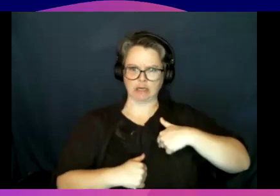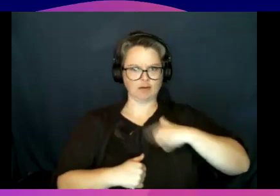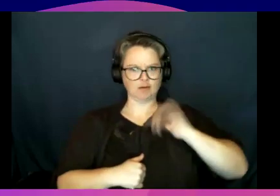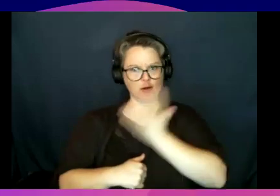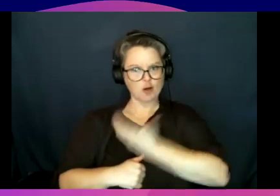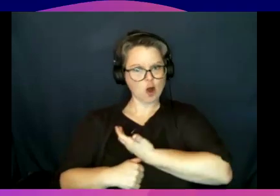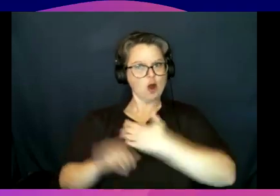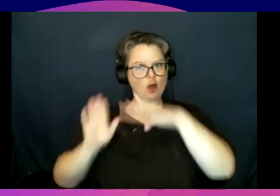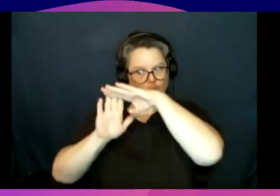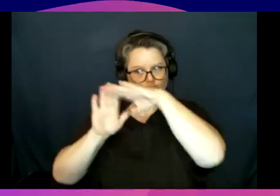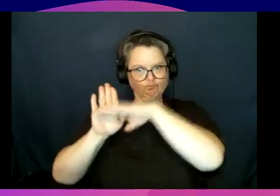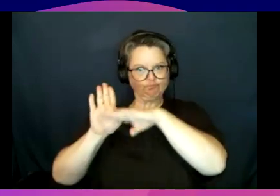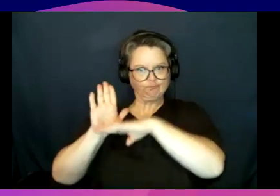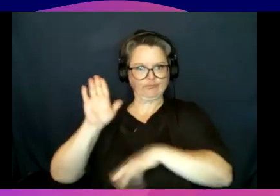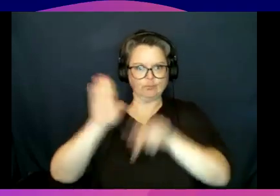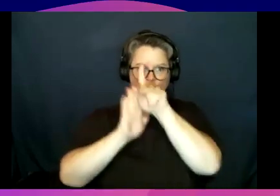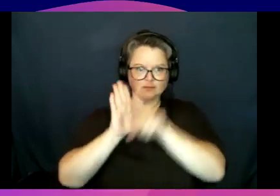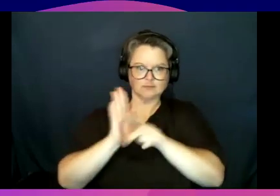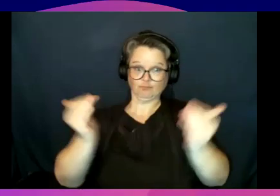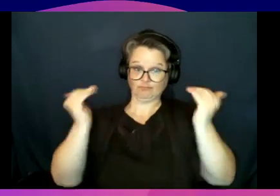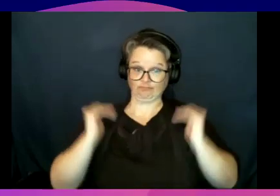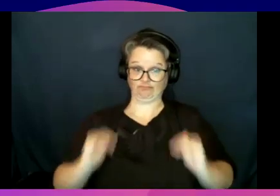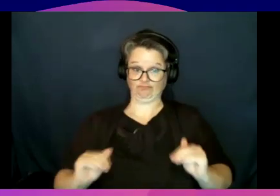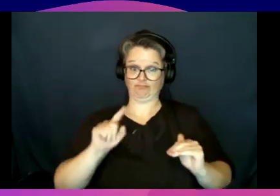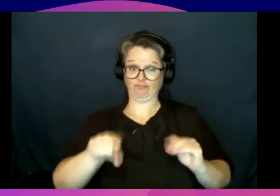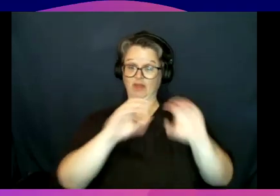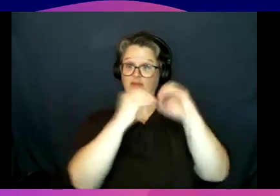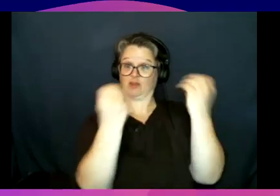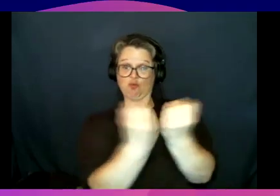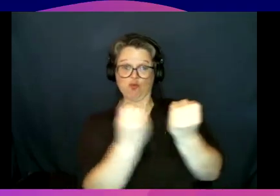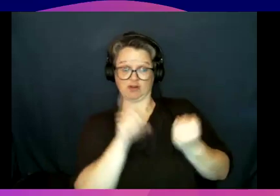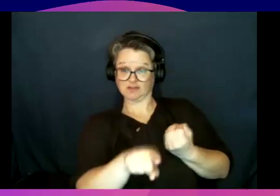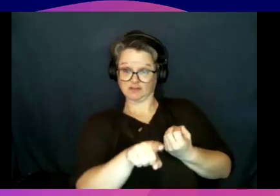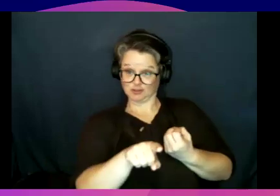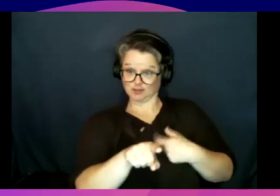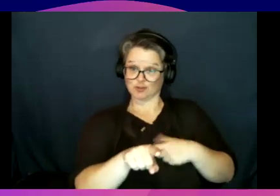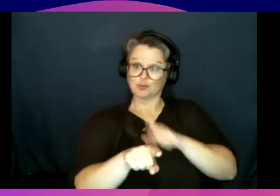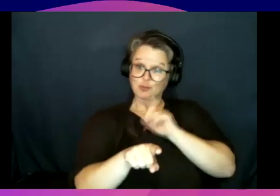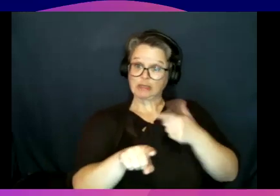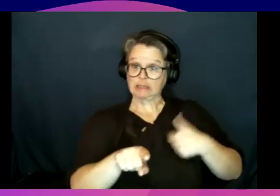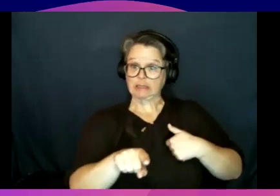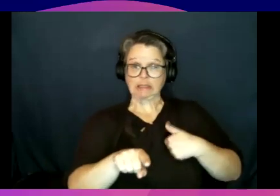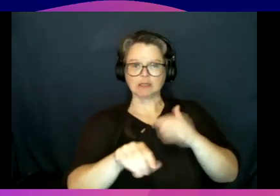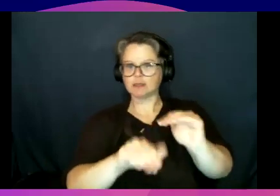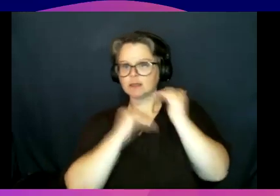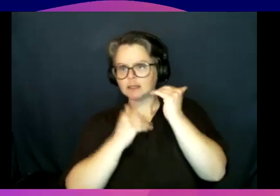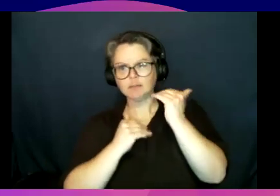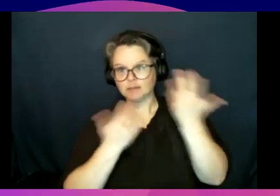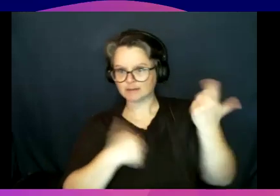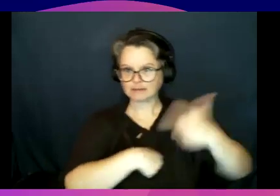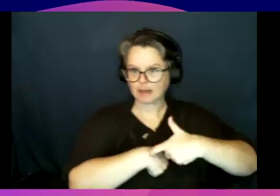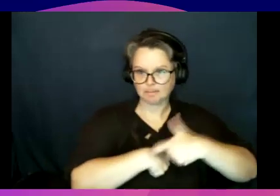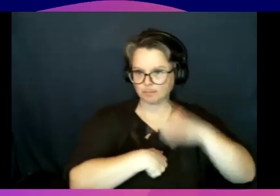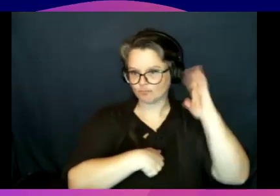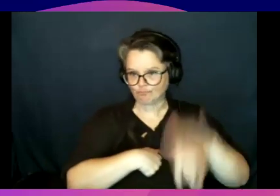and compassion. It can be really difficult to hear from the folks within our teams that they're not doing well, that's so